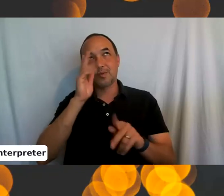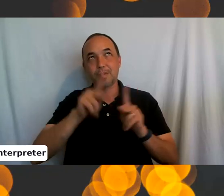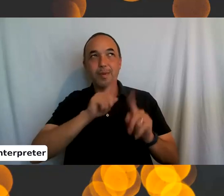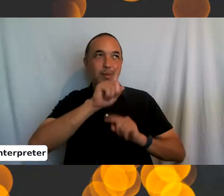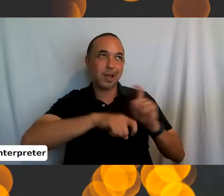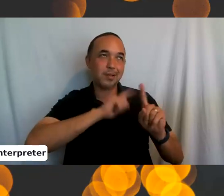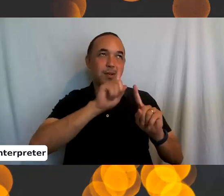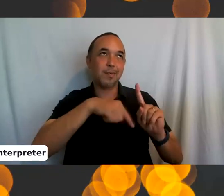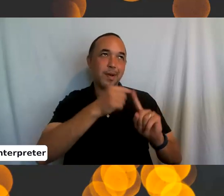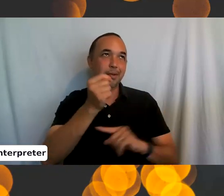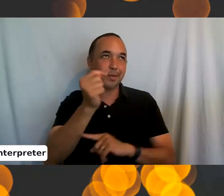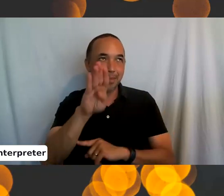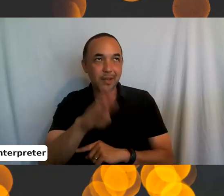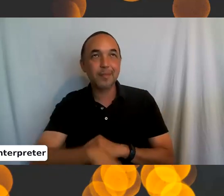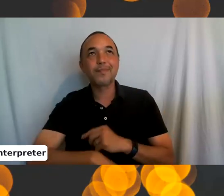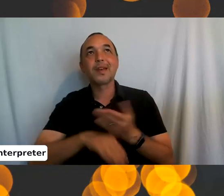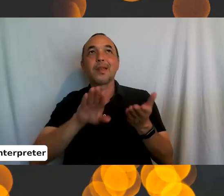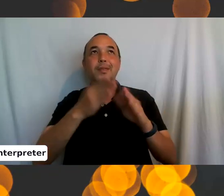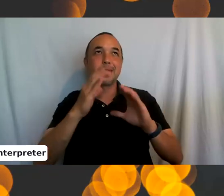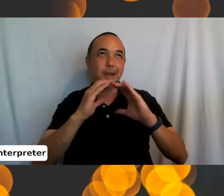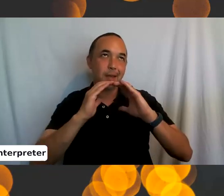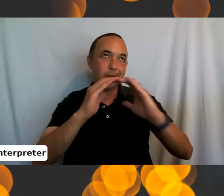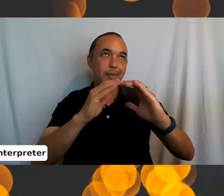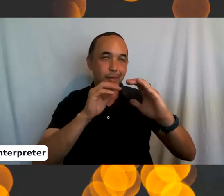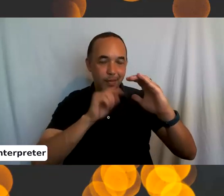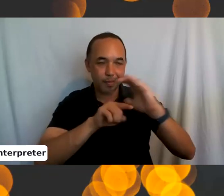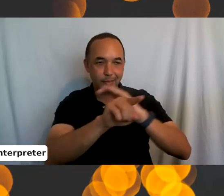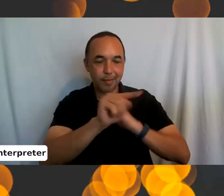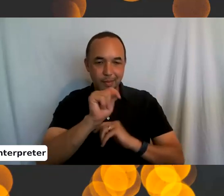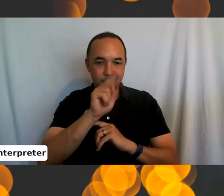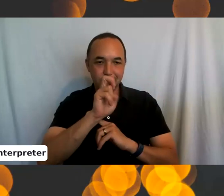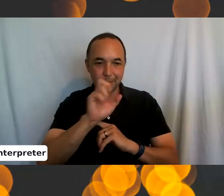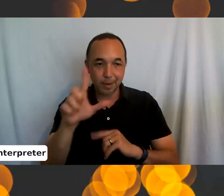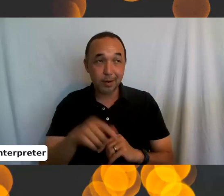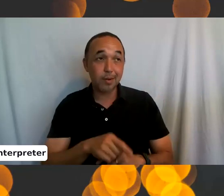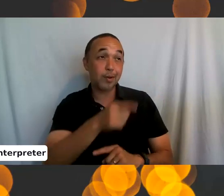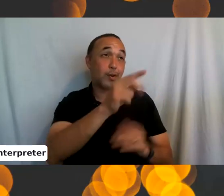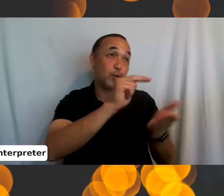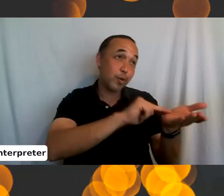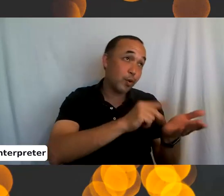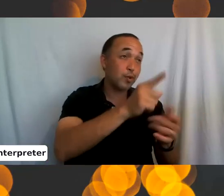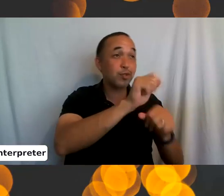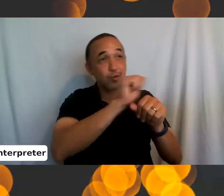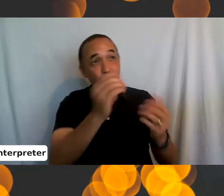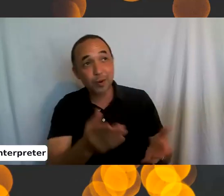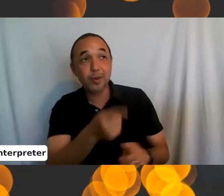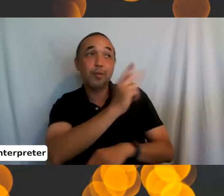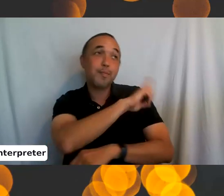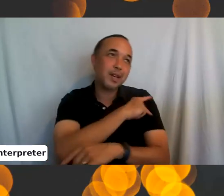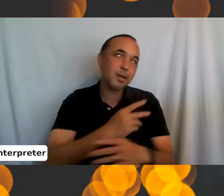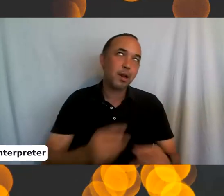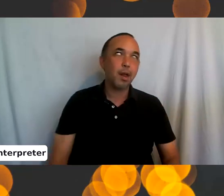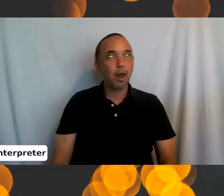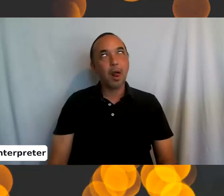going to ask about the death tunnel. They're going to ask about, you know, were you a nurse? Were you an employee? Were you a patient? You got to